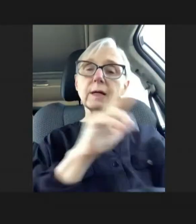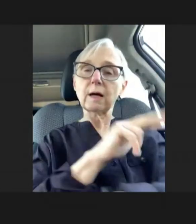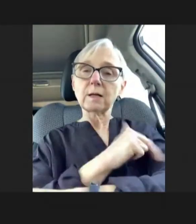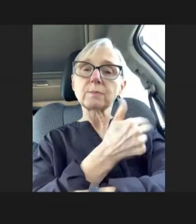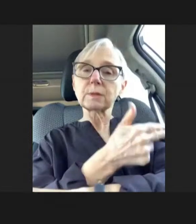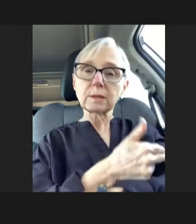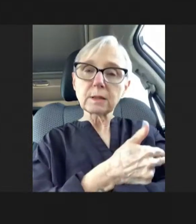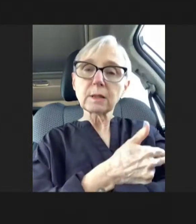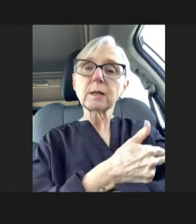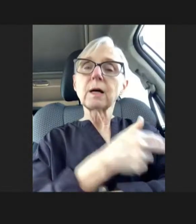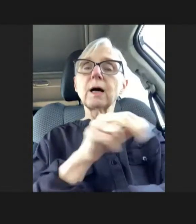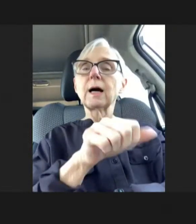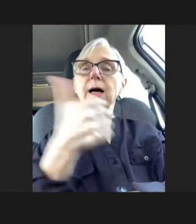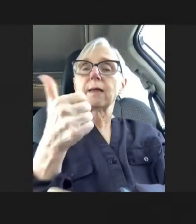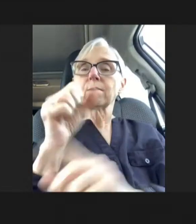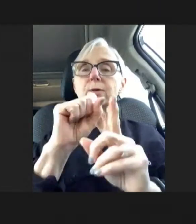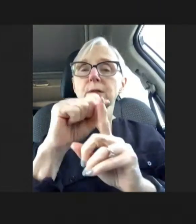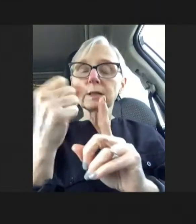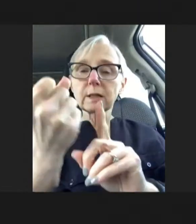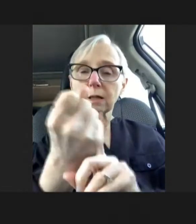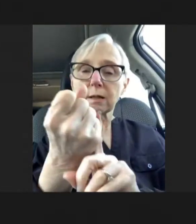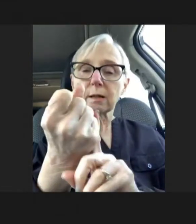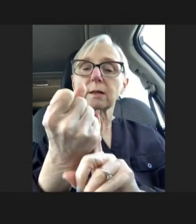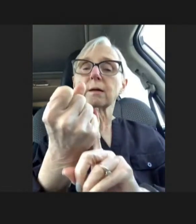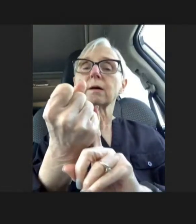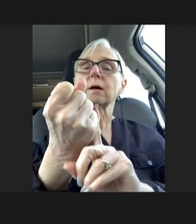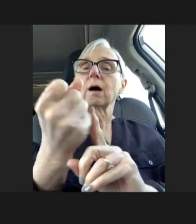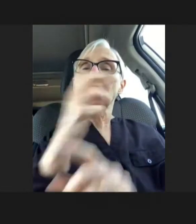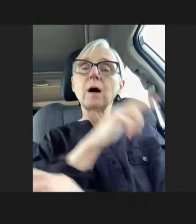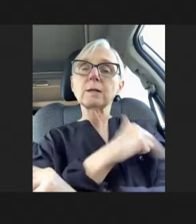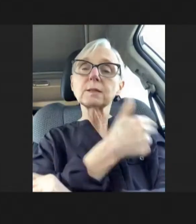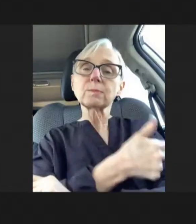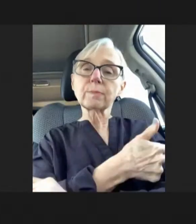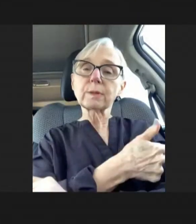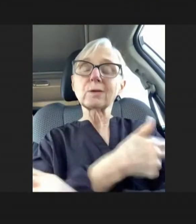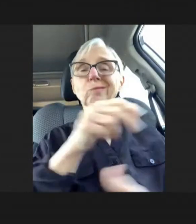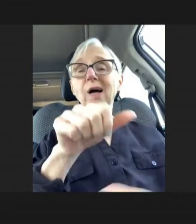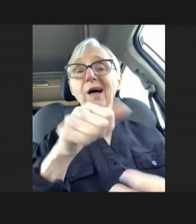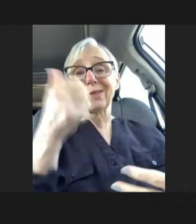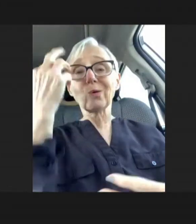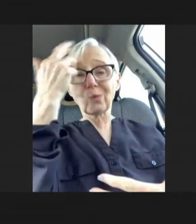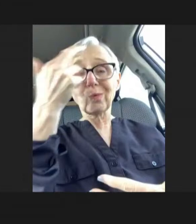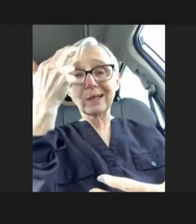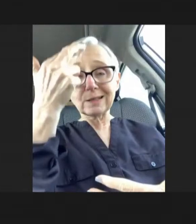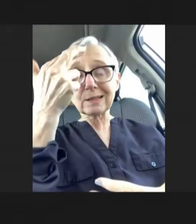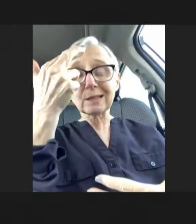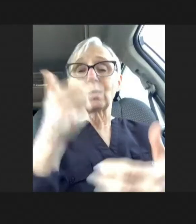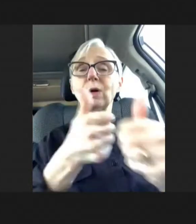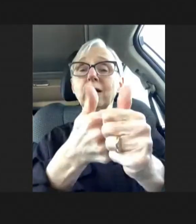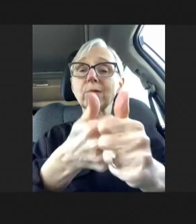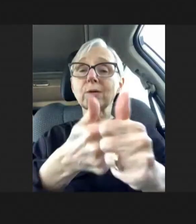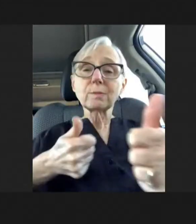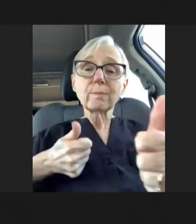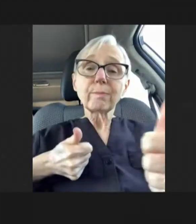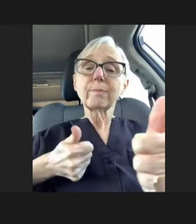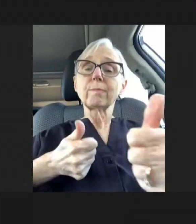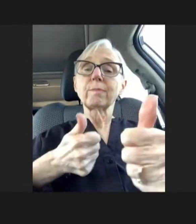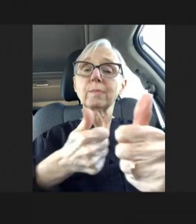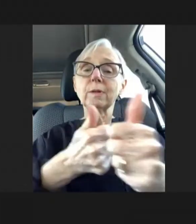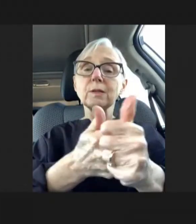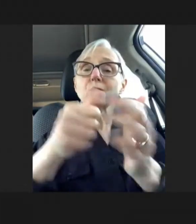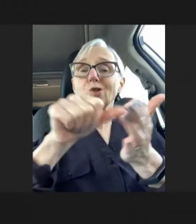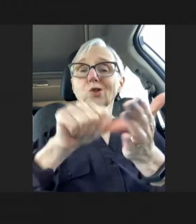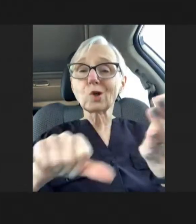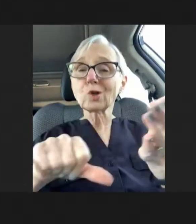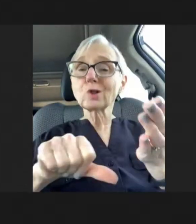but lots of the other conditions that individuals are being hospitalized for right now. We know that there's a backlog of surgical